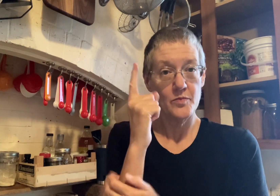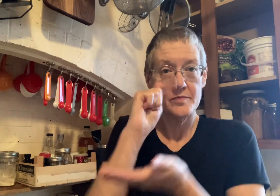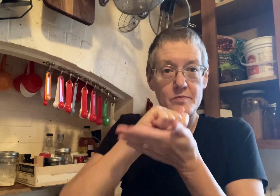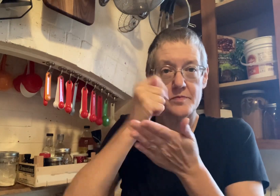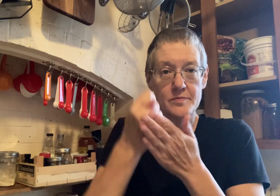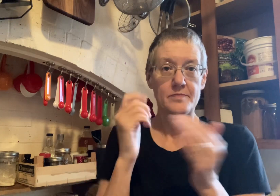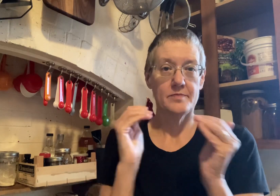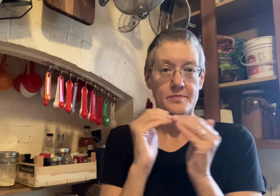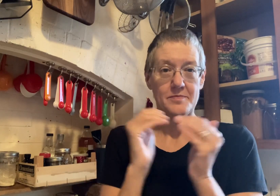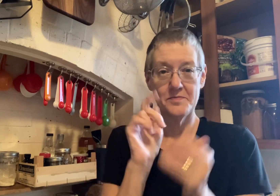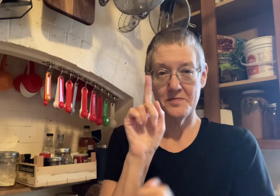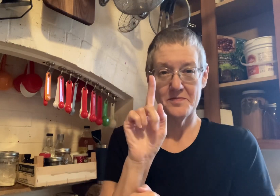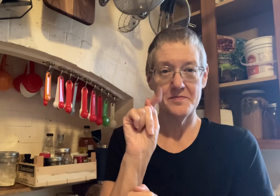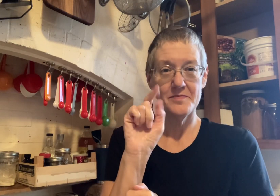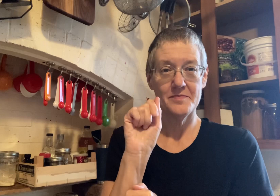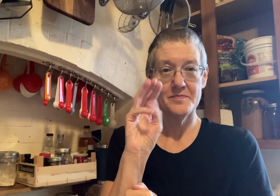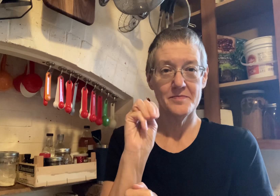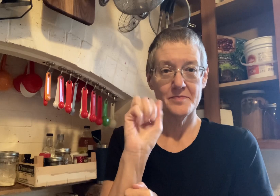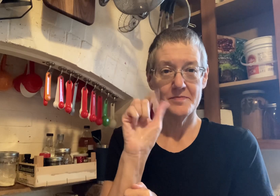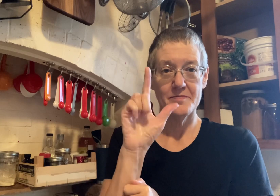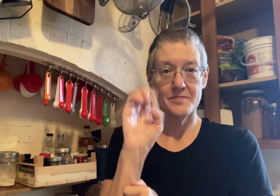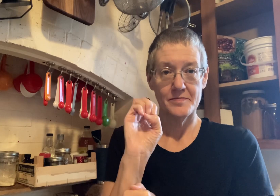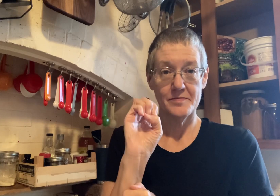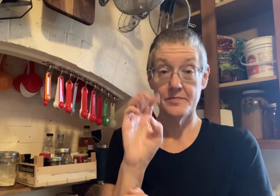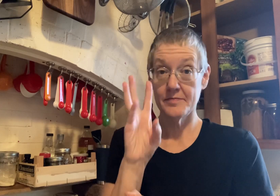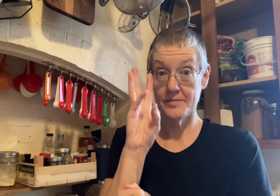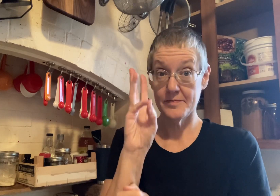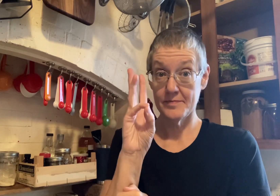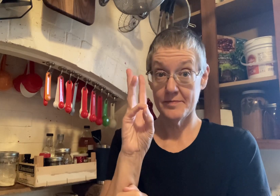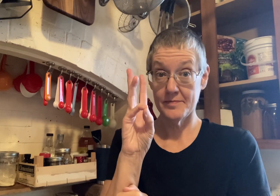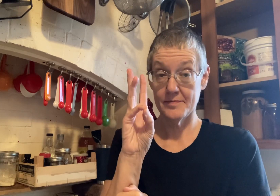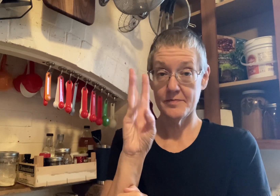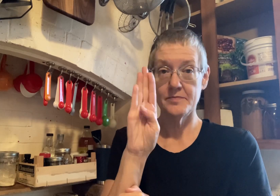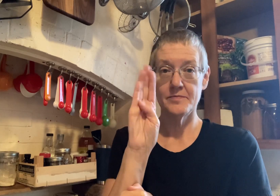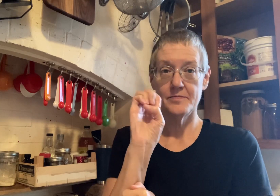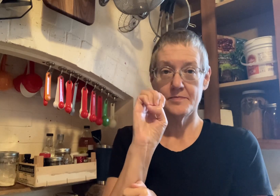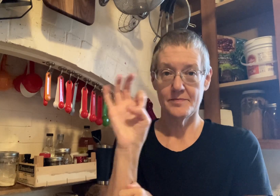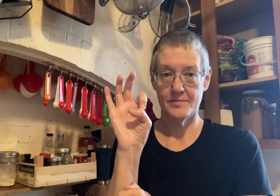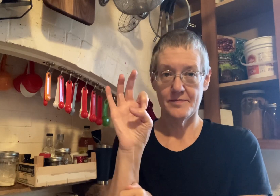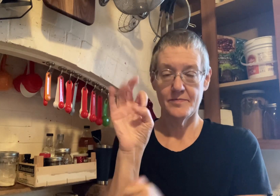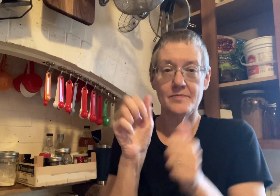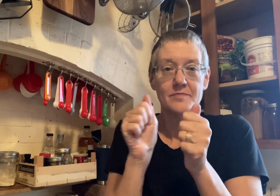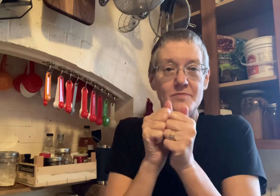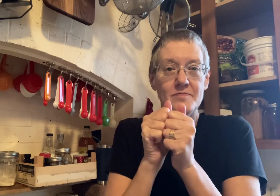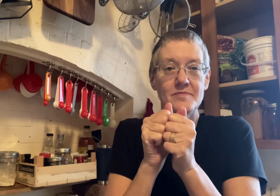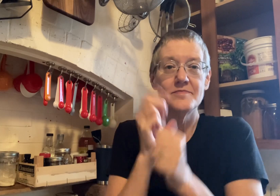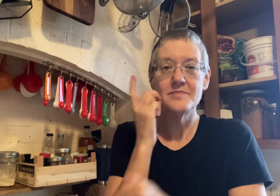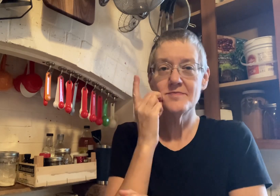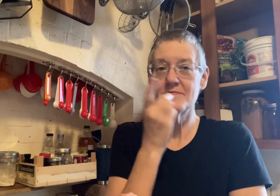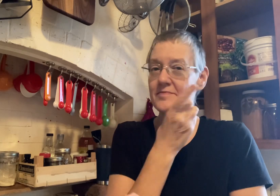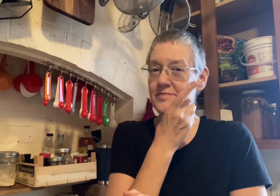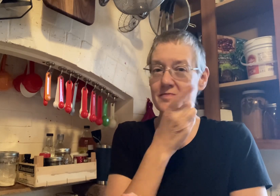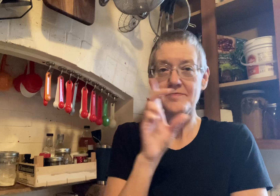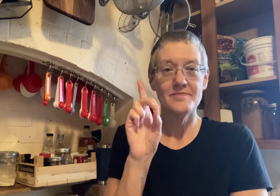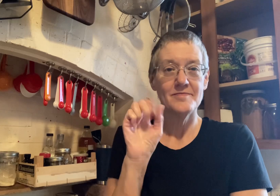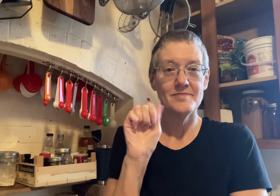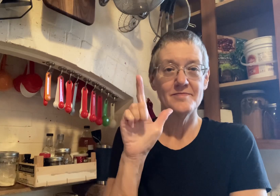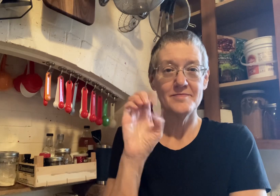going to have 1 tortilla per tamale. There's going to be 6 beef using Dale's